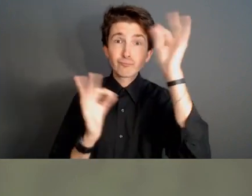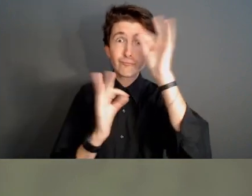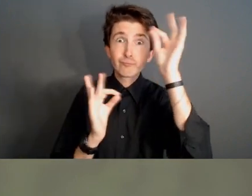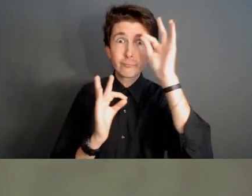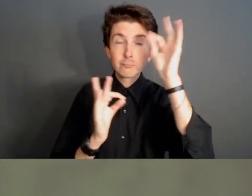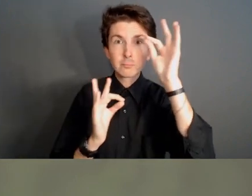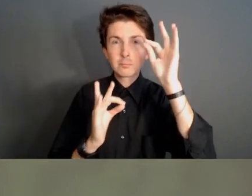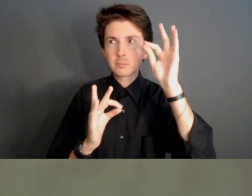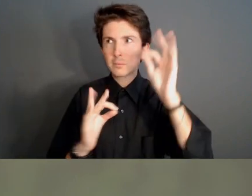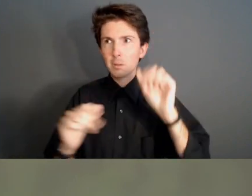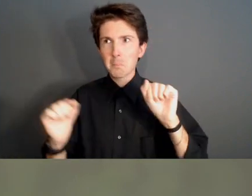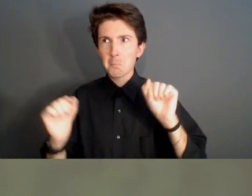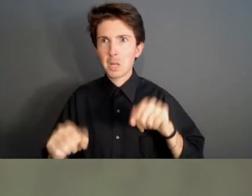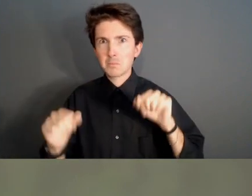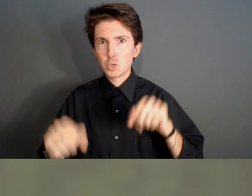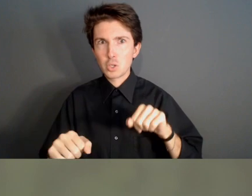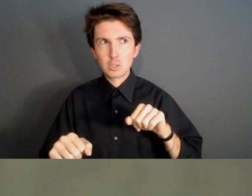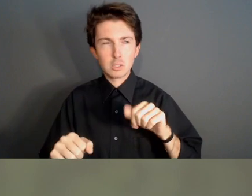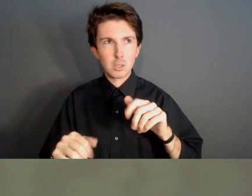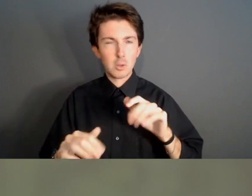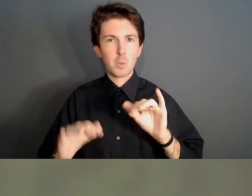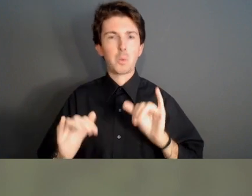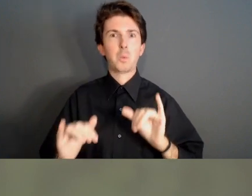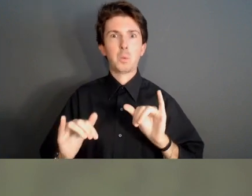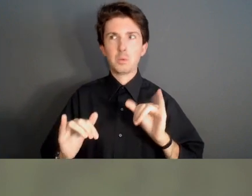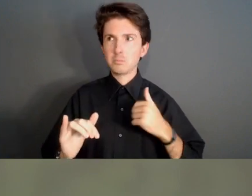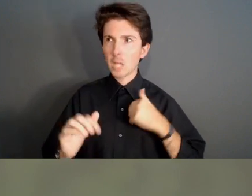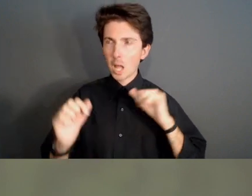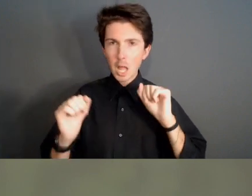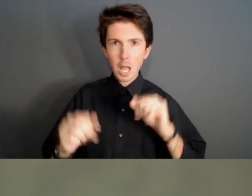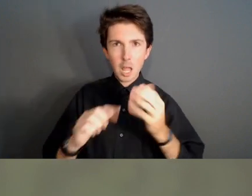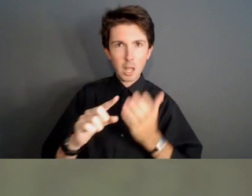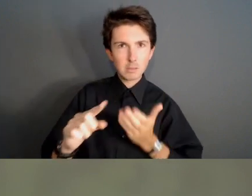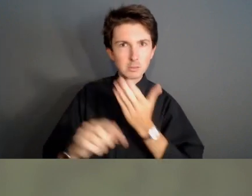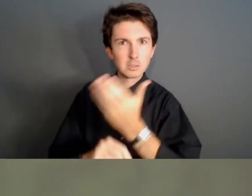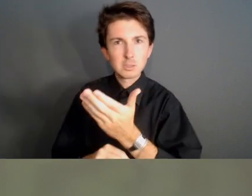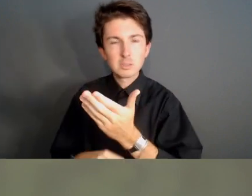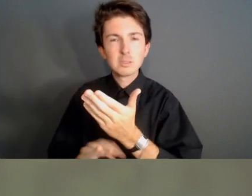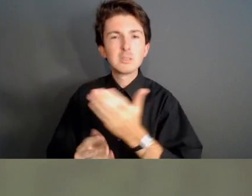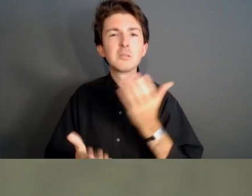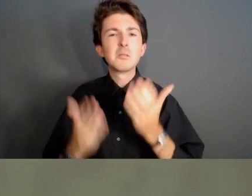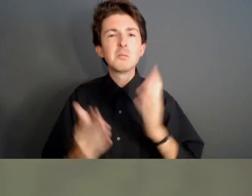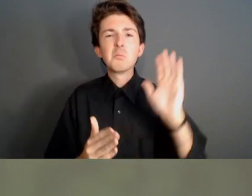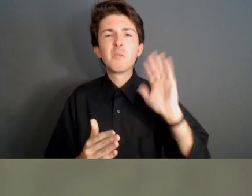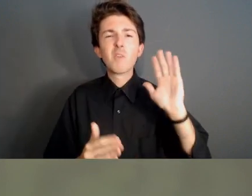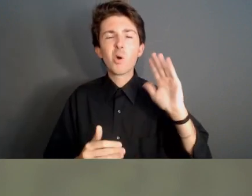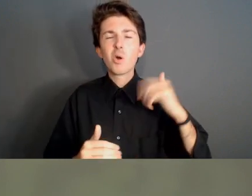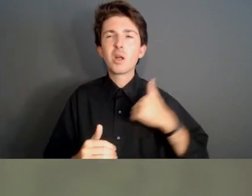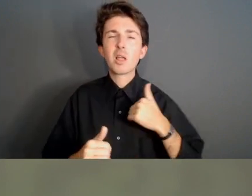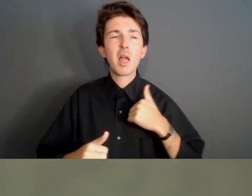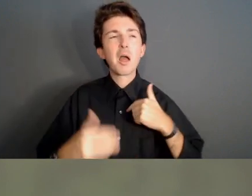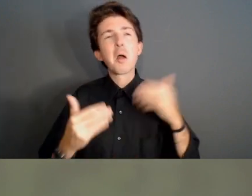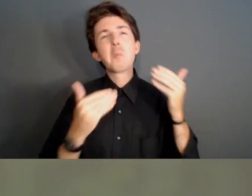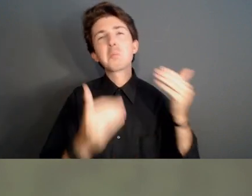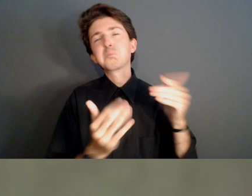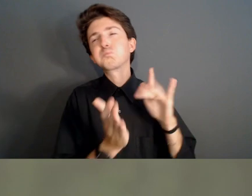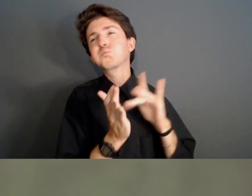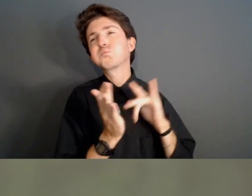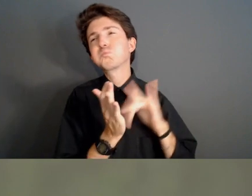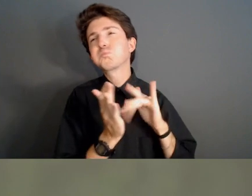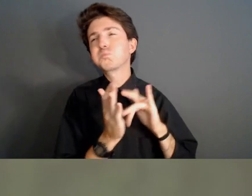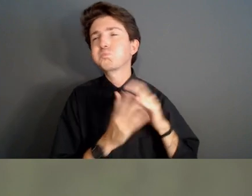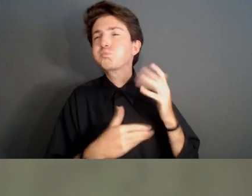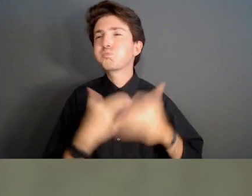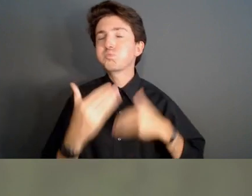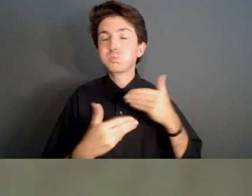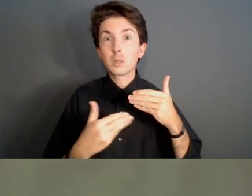had, things that I did not know are possible to contribute, things that I took for granted,